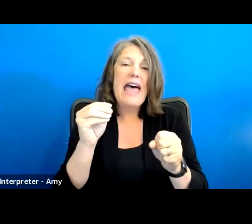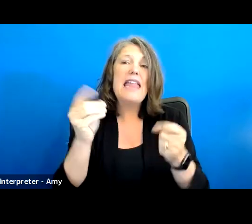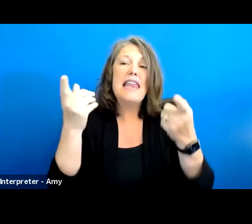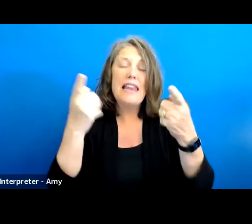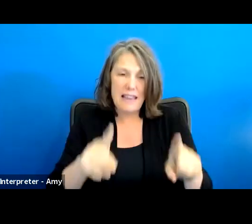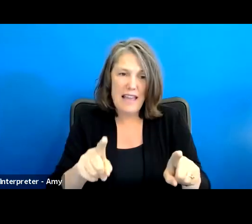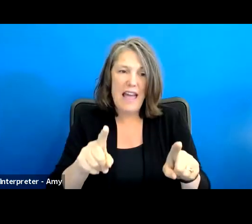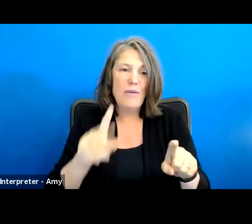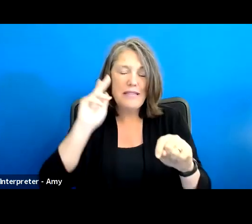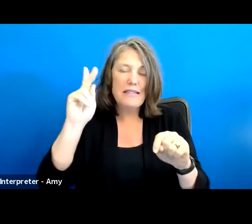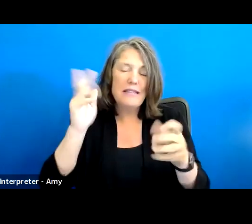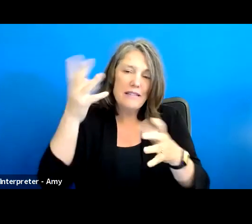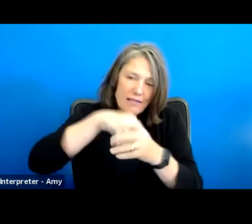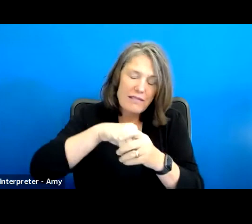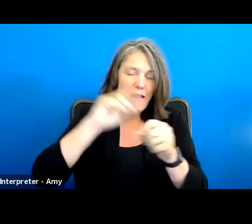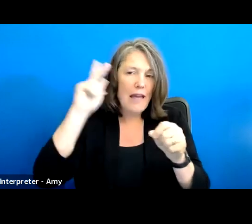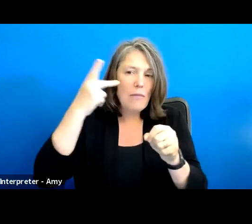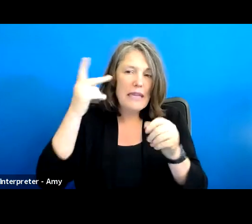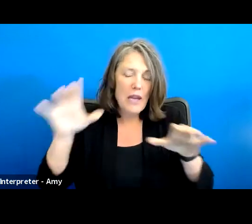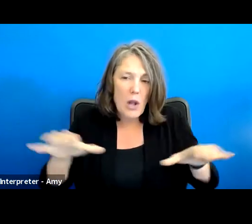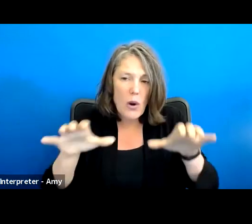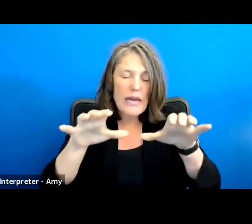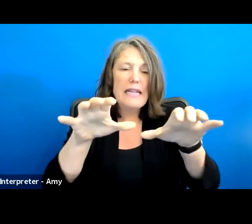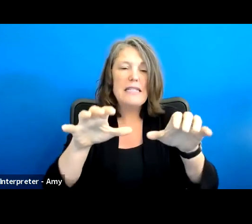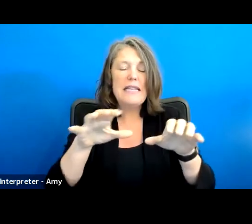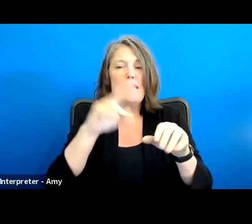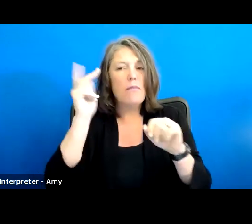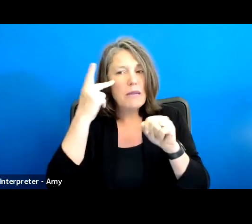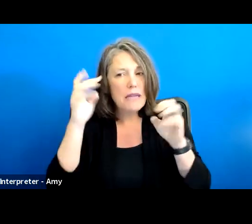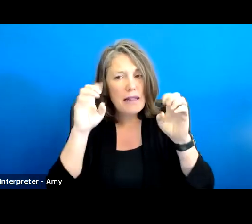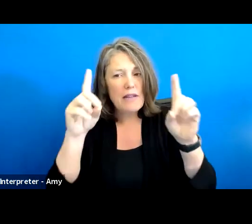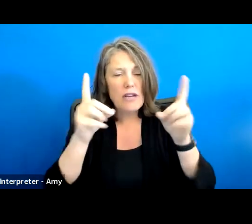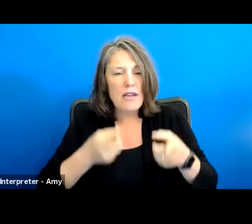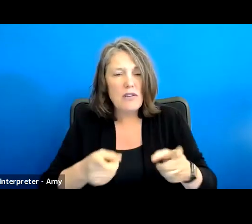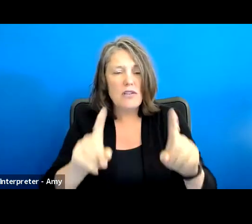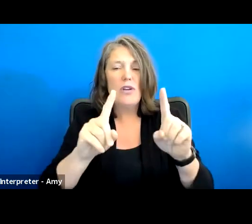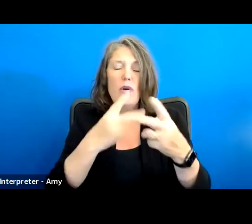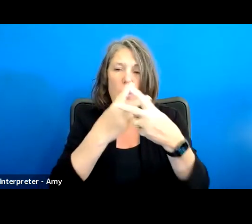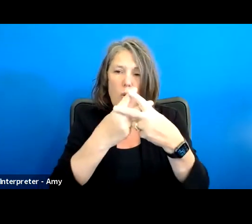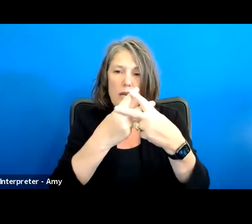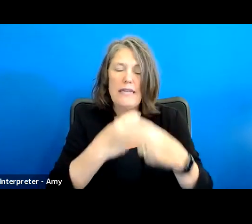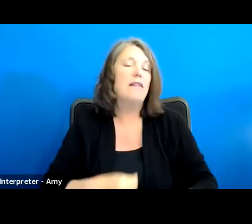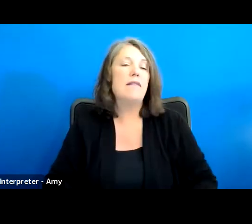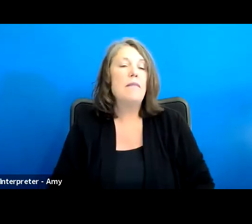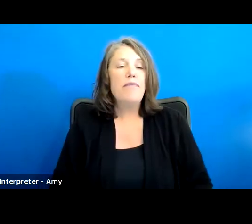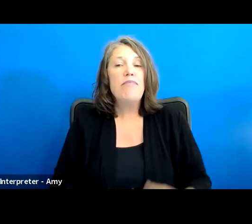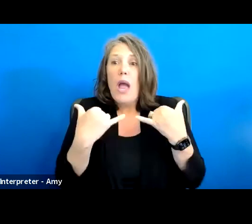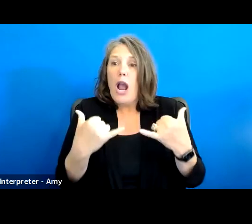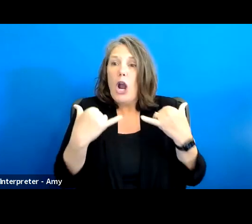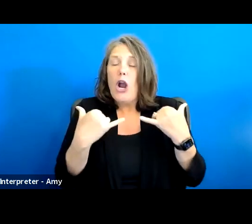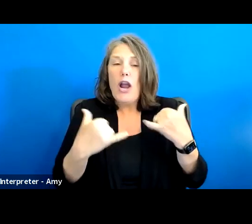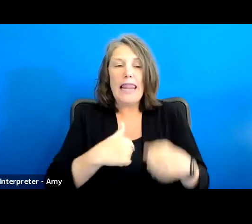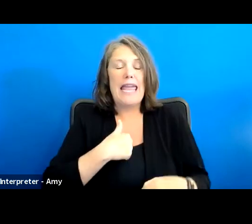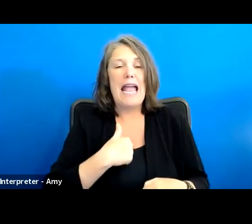into political organizing and political education during quarantine. Currently, I